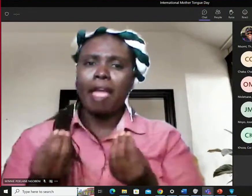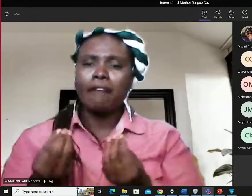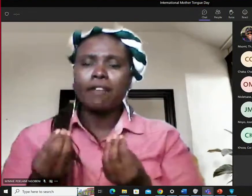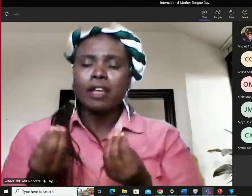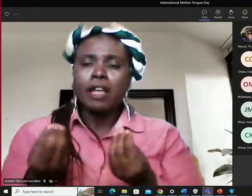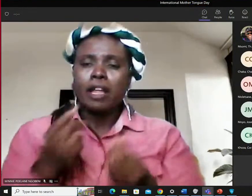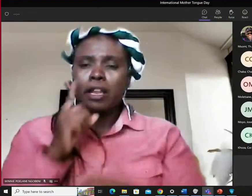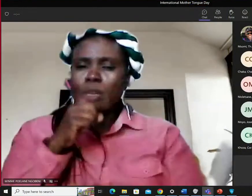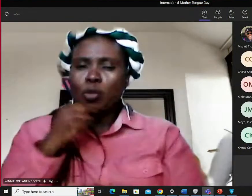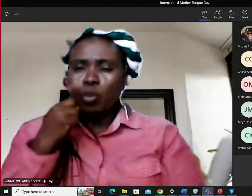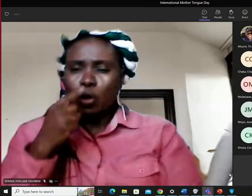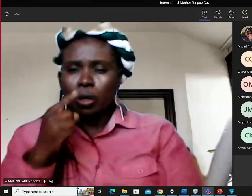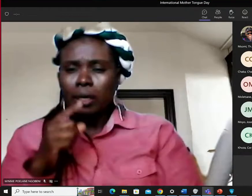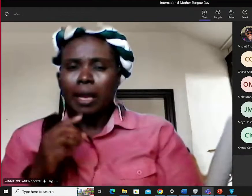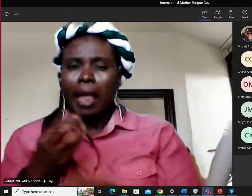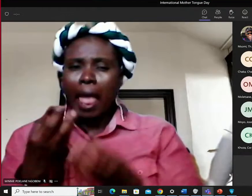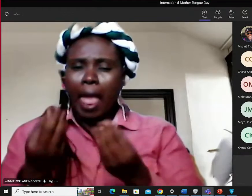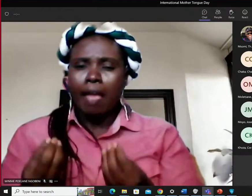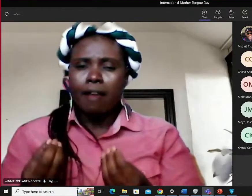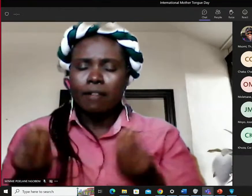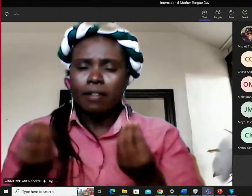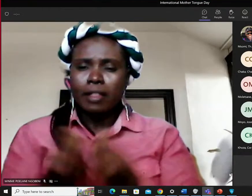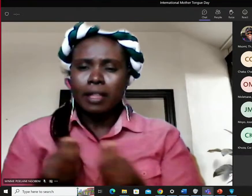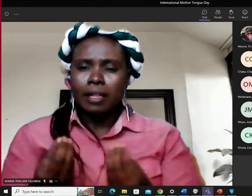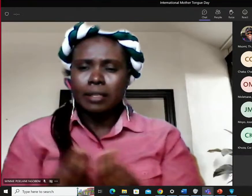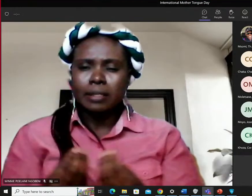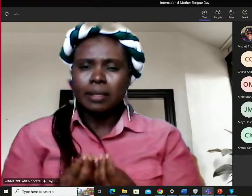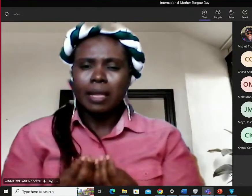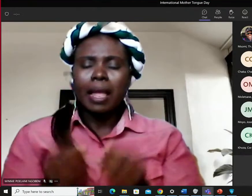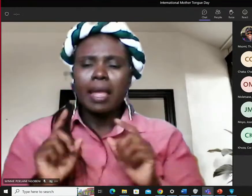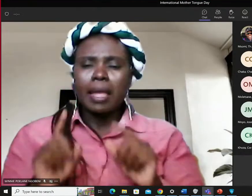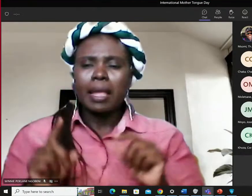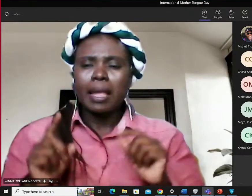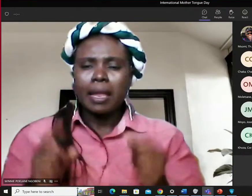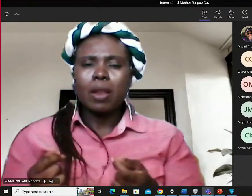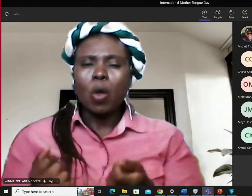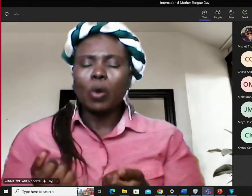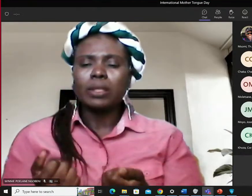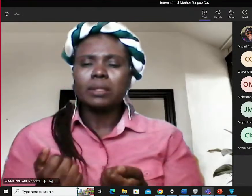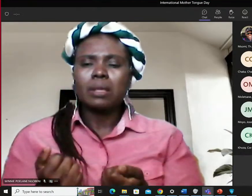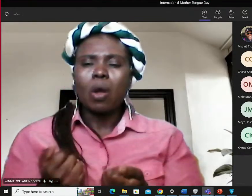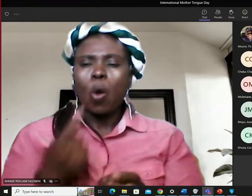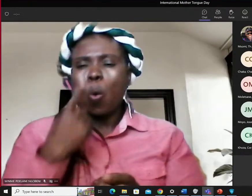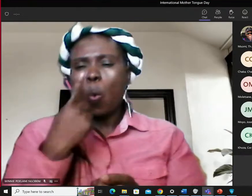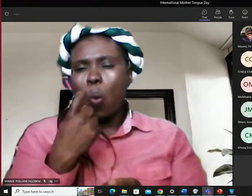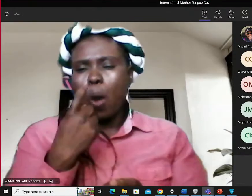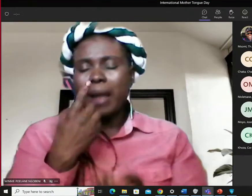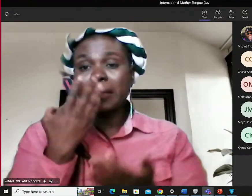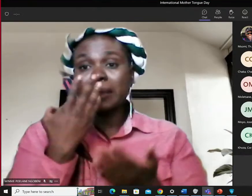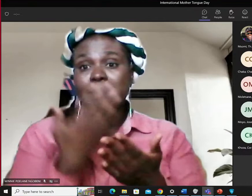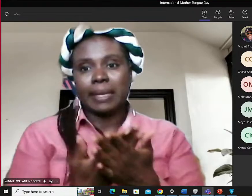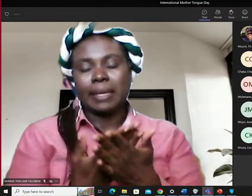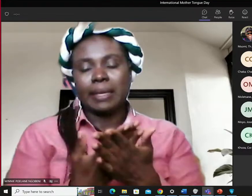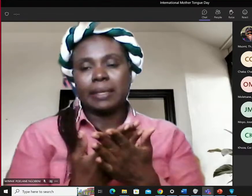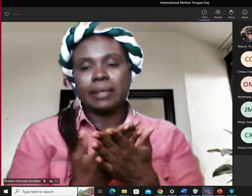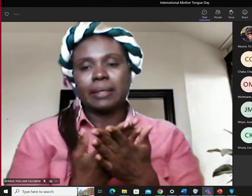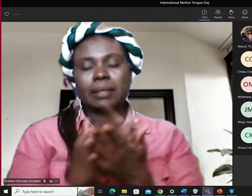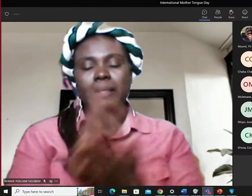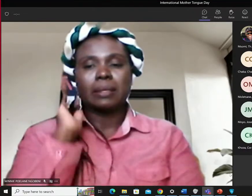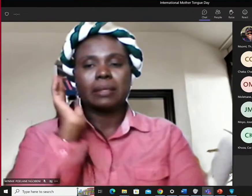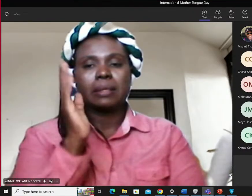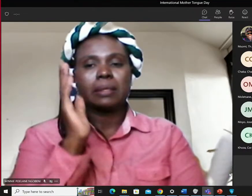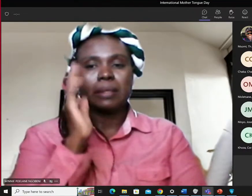And without proper knowledge of reading, the speech of the deaf cannot